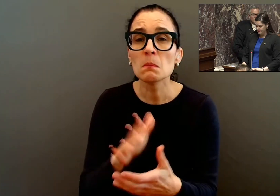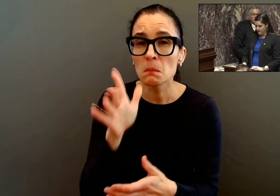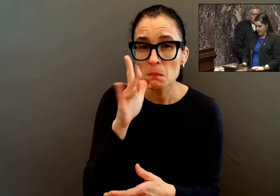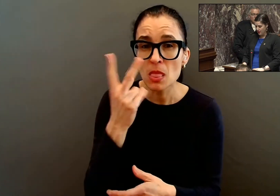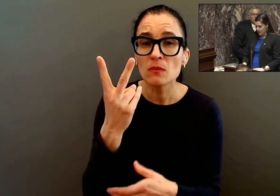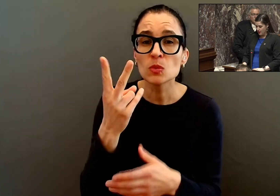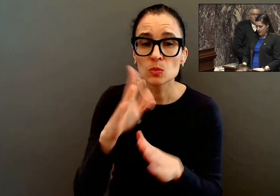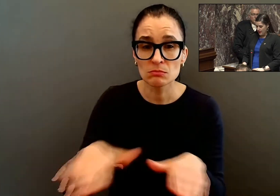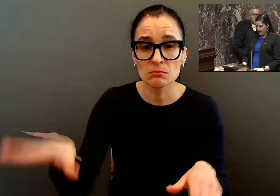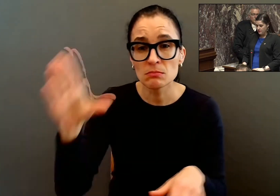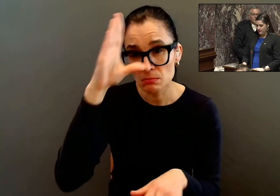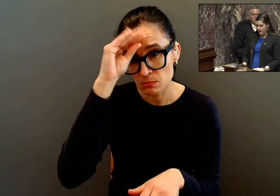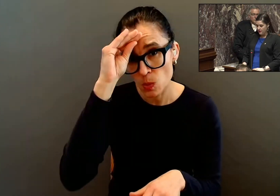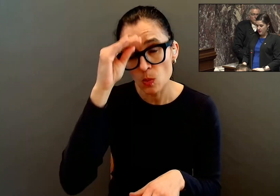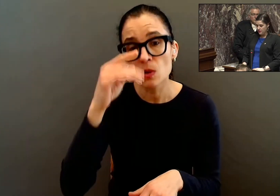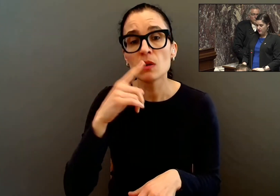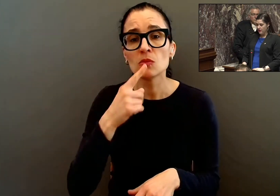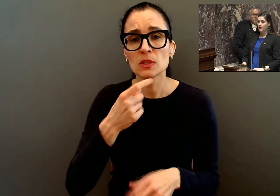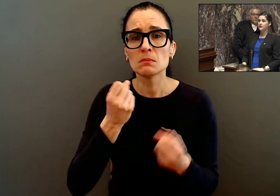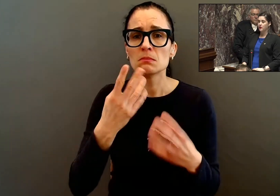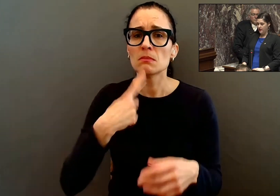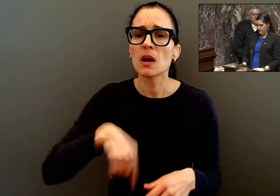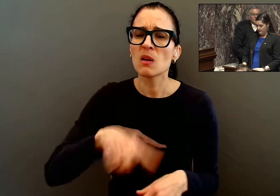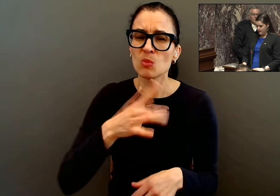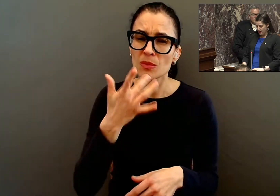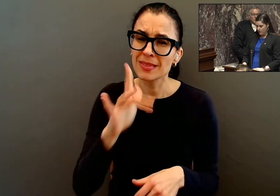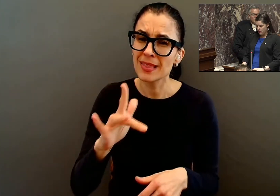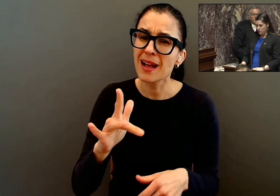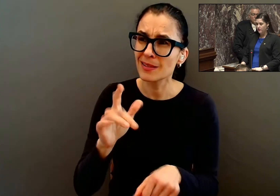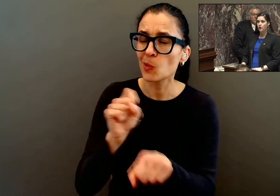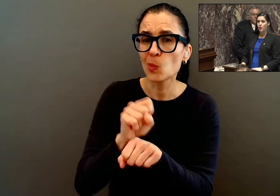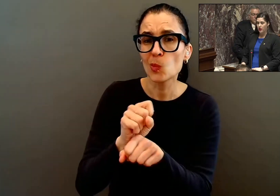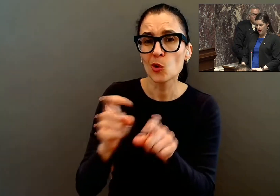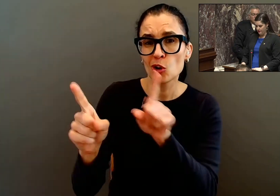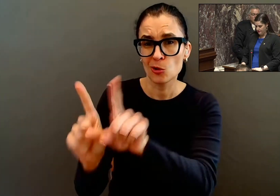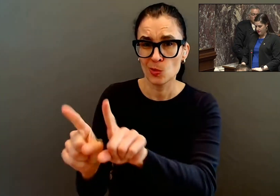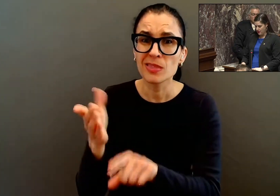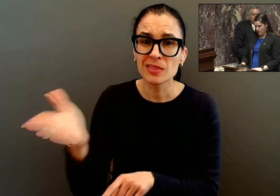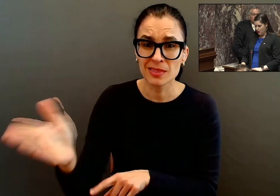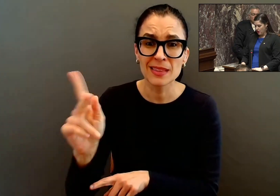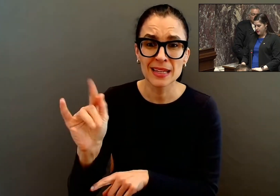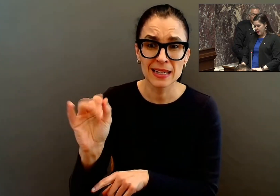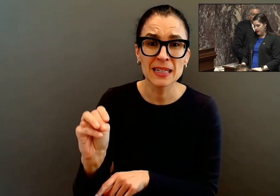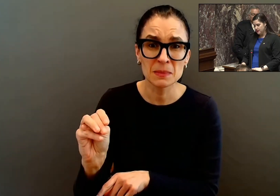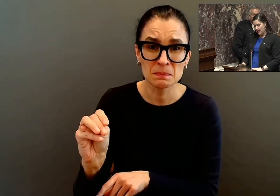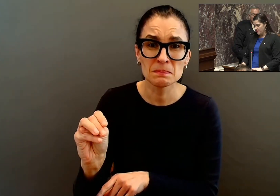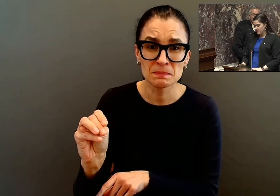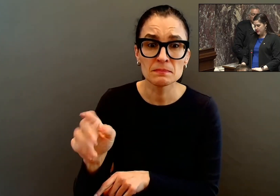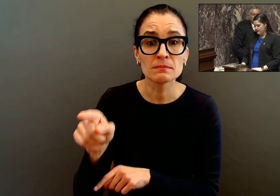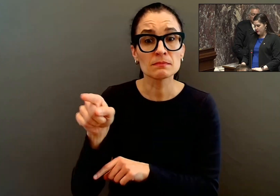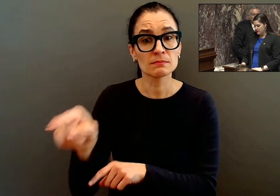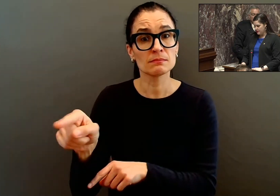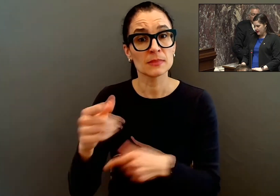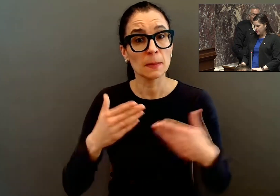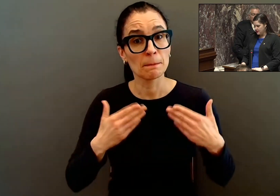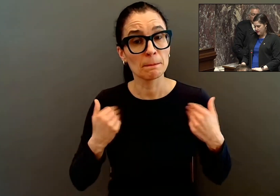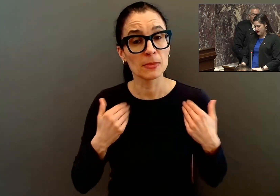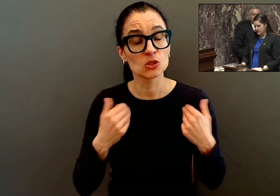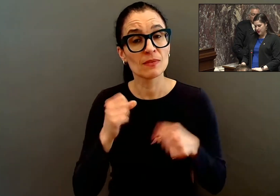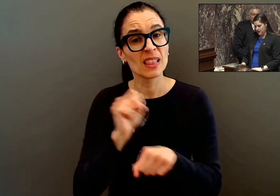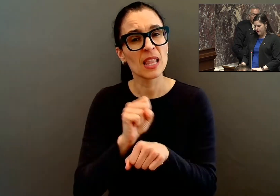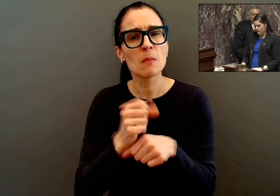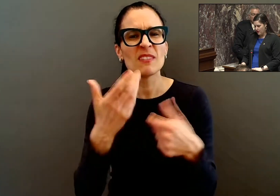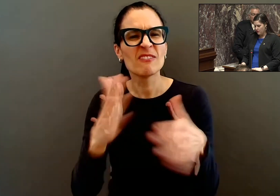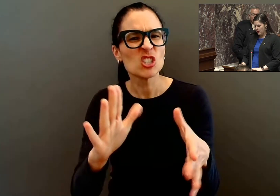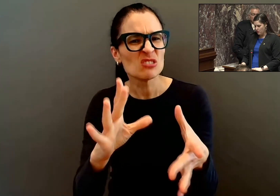another. As my friend the Minister of Labour has noted, Kim was a joyful warrior. Her tireless advocacy for respect, safety,